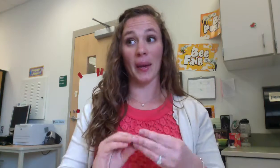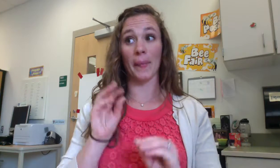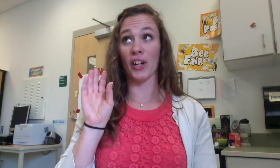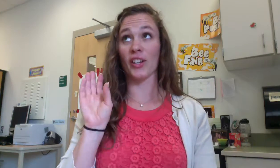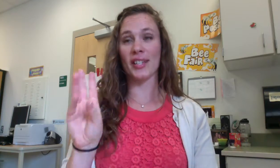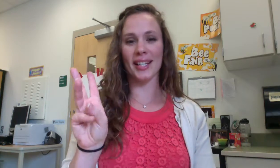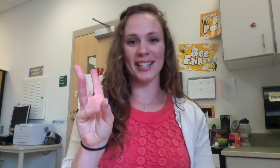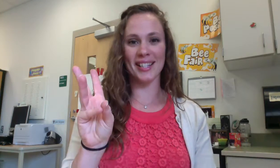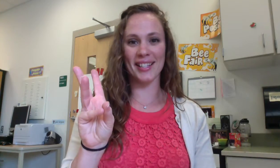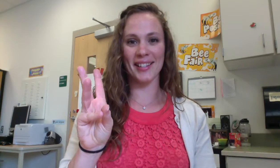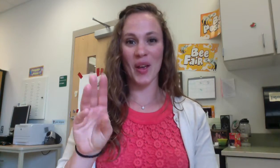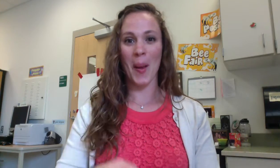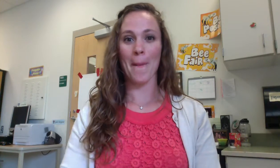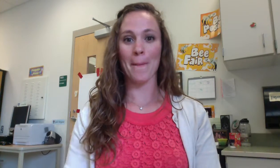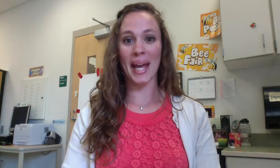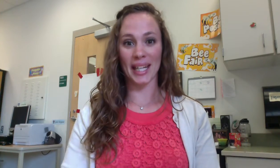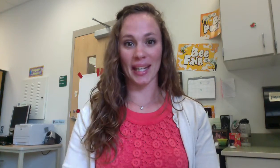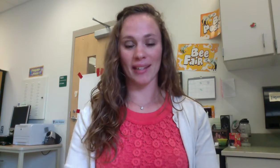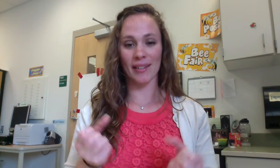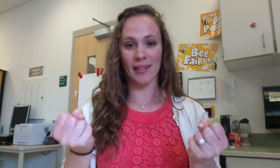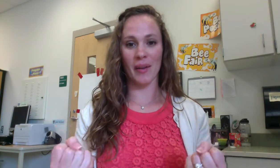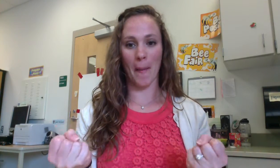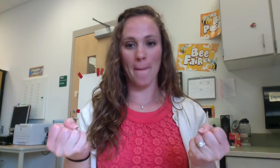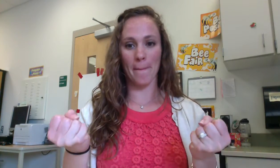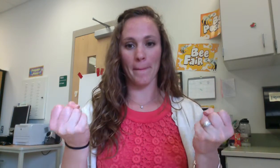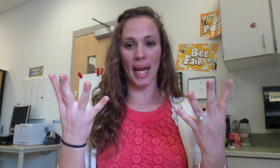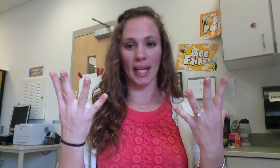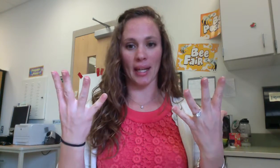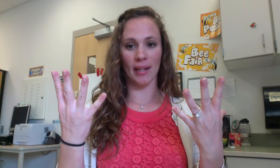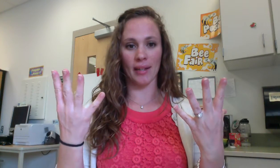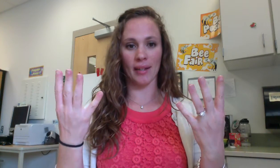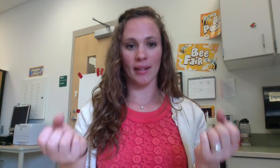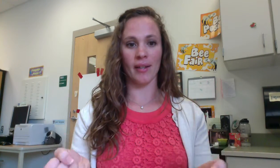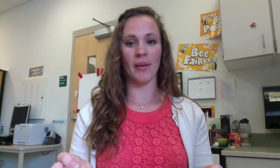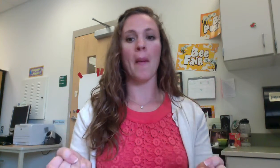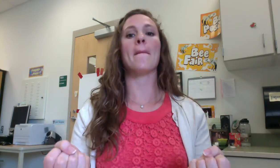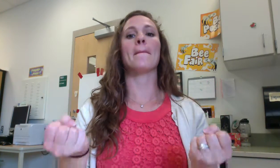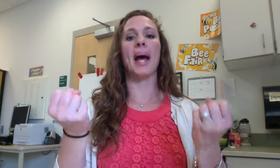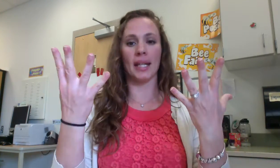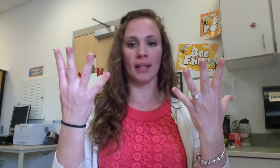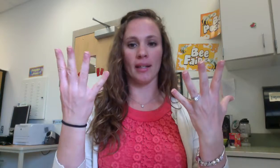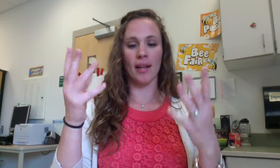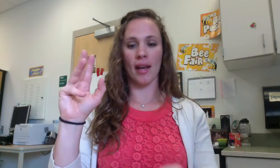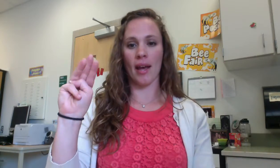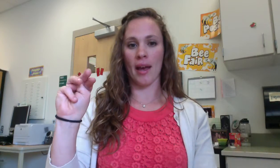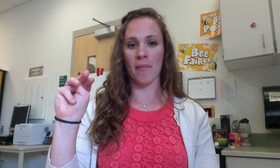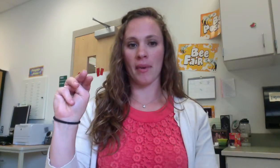Number six, many, many, many,